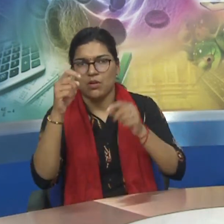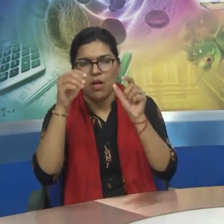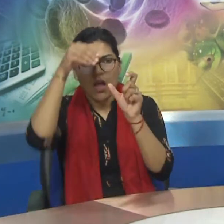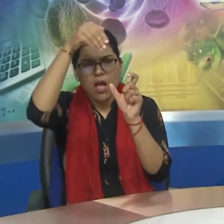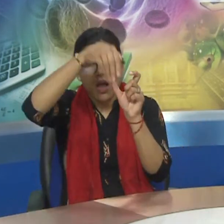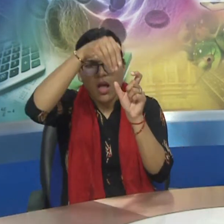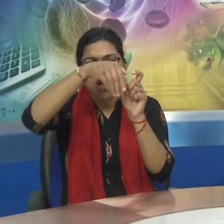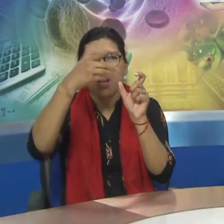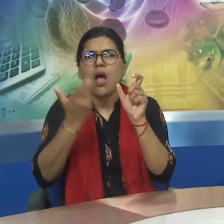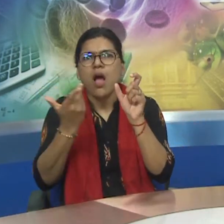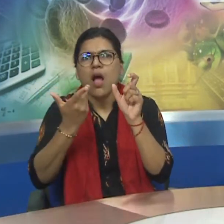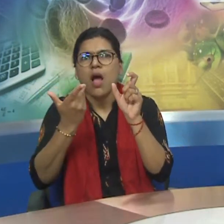E7